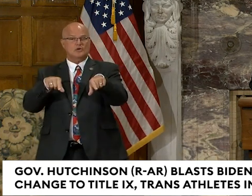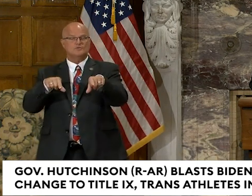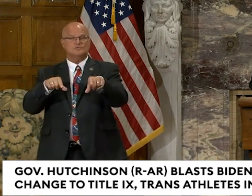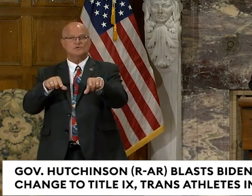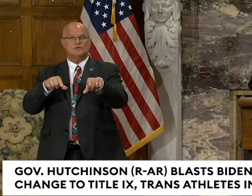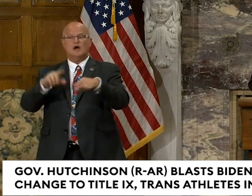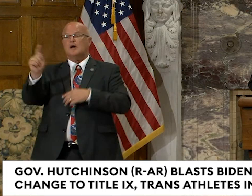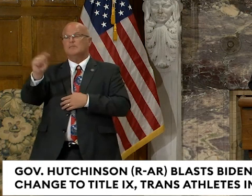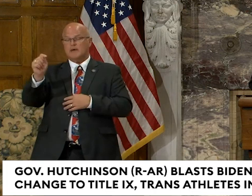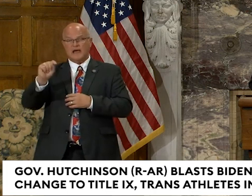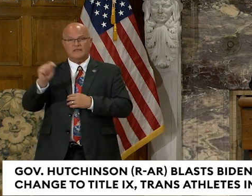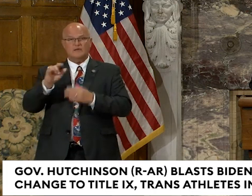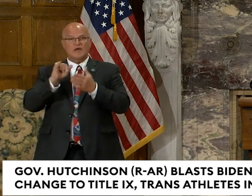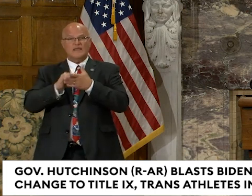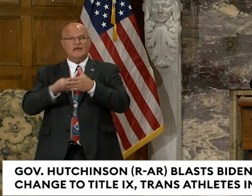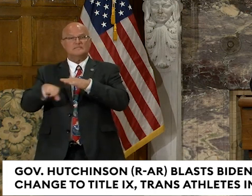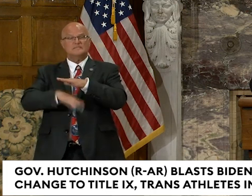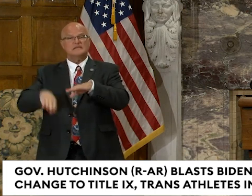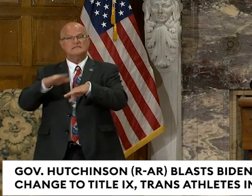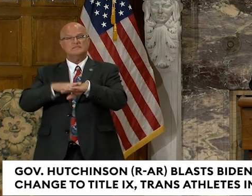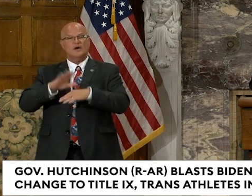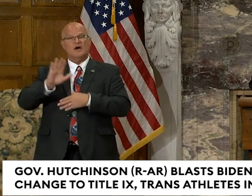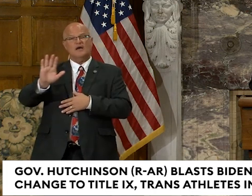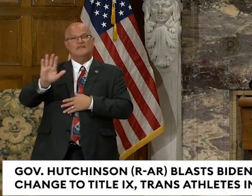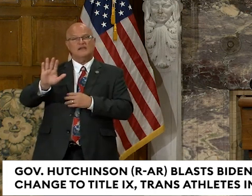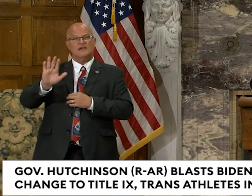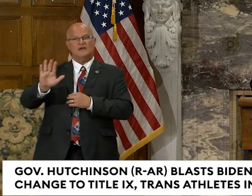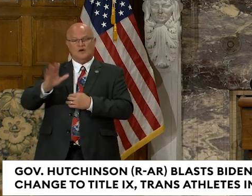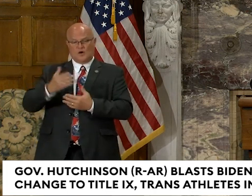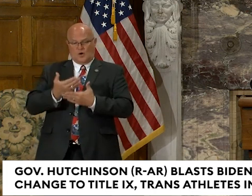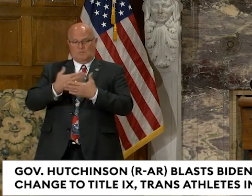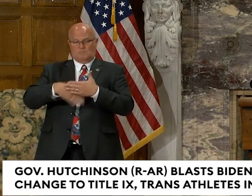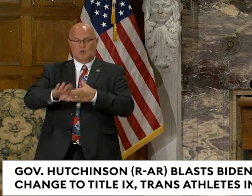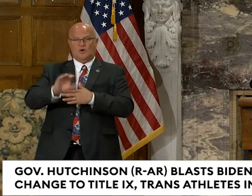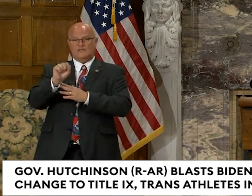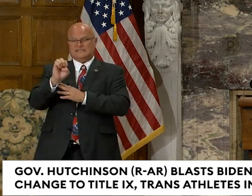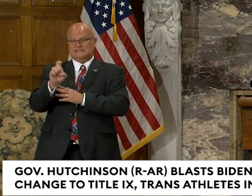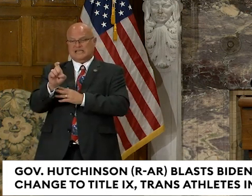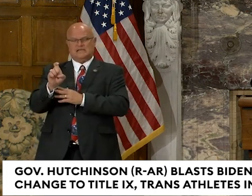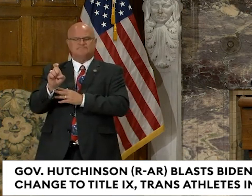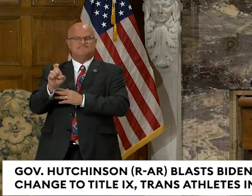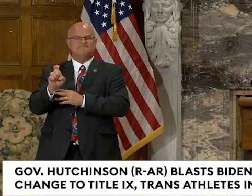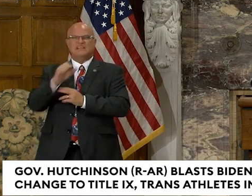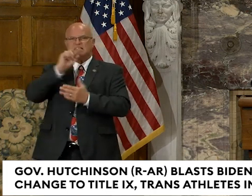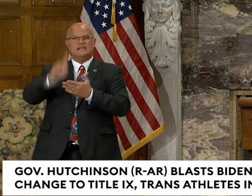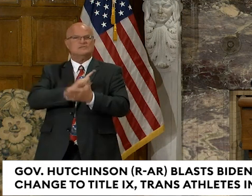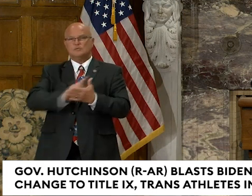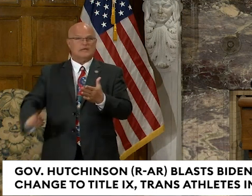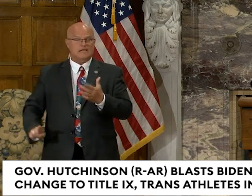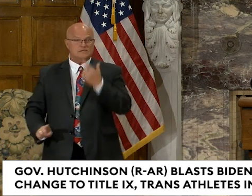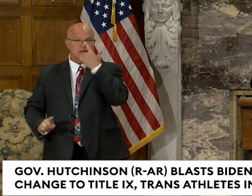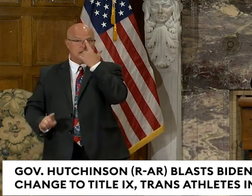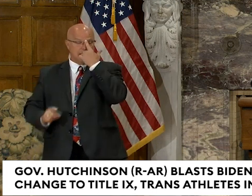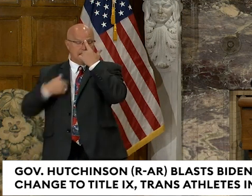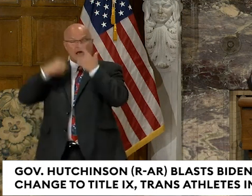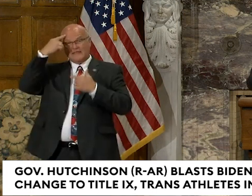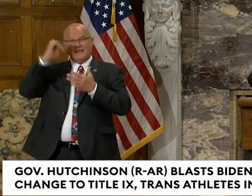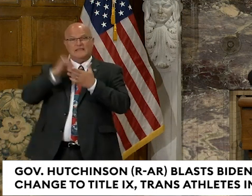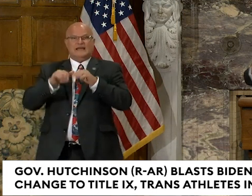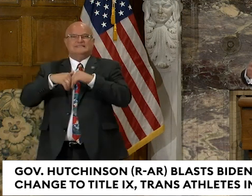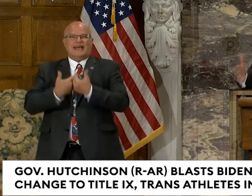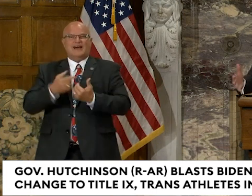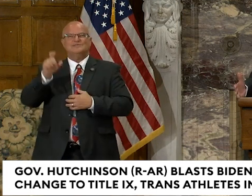a bathroom that's based upon their birth sex. I don't think that is discrimination. I think that is